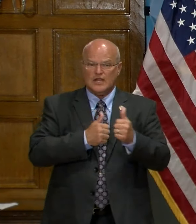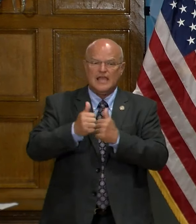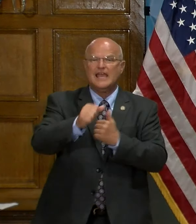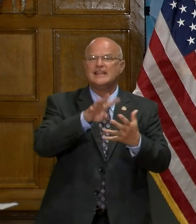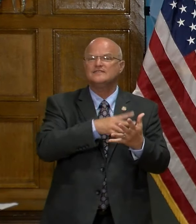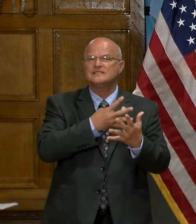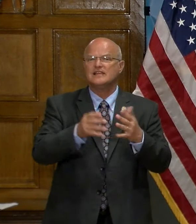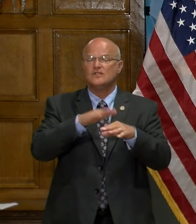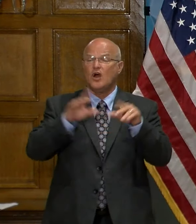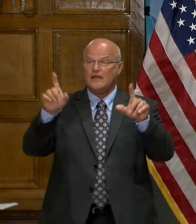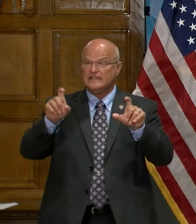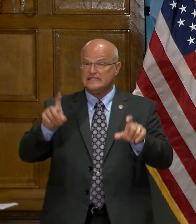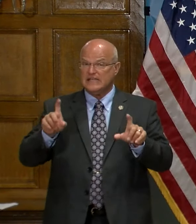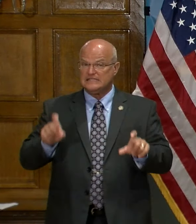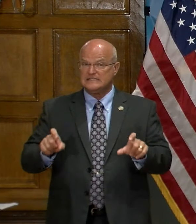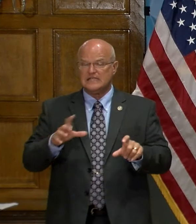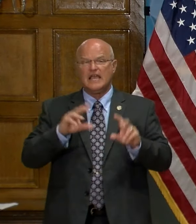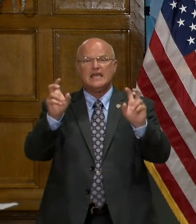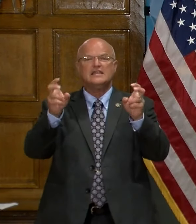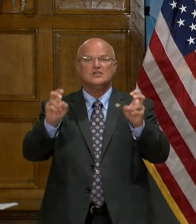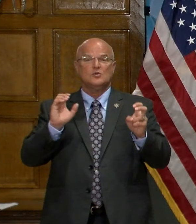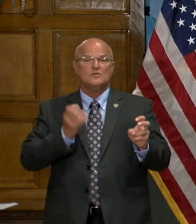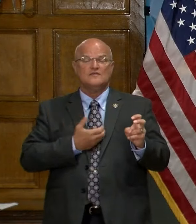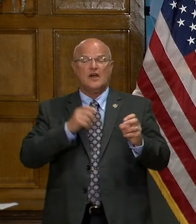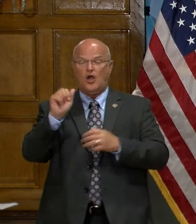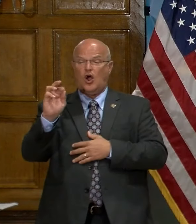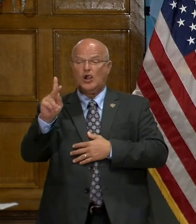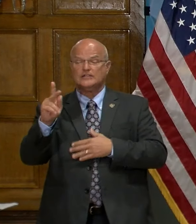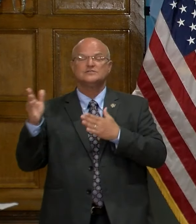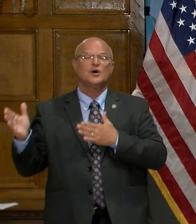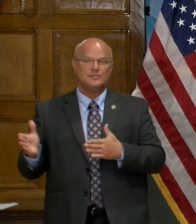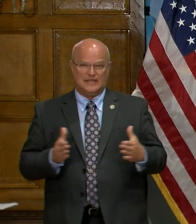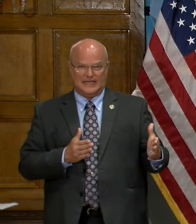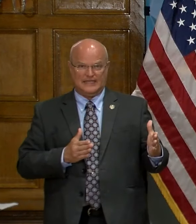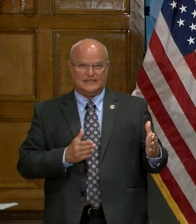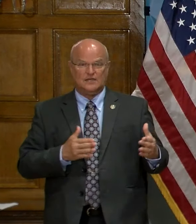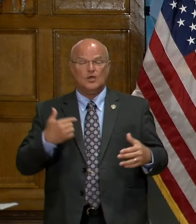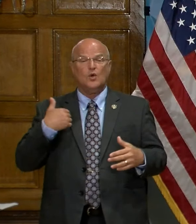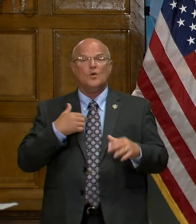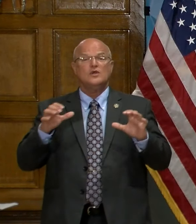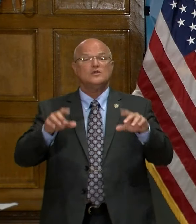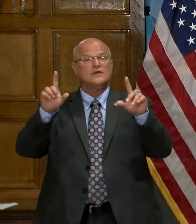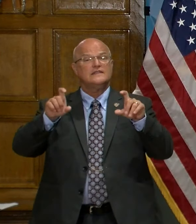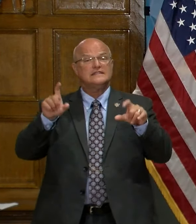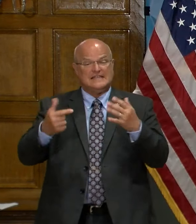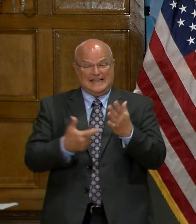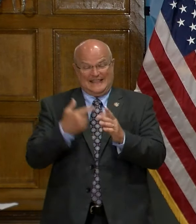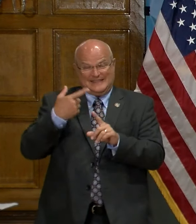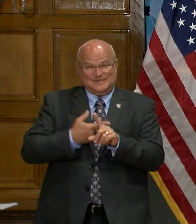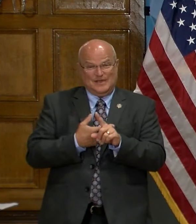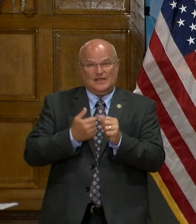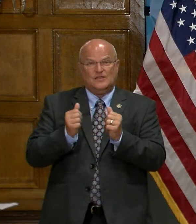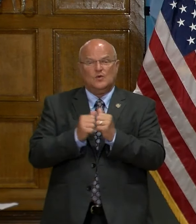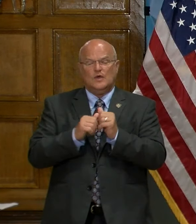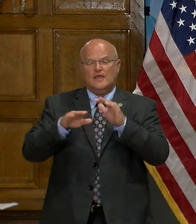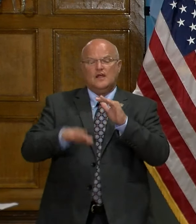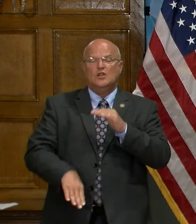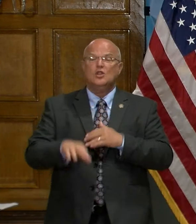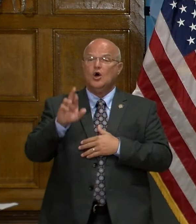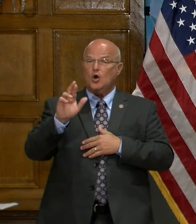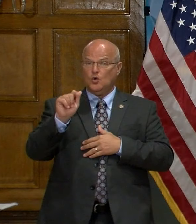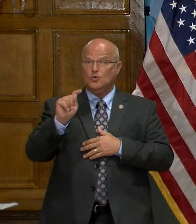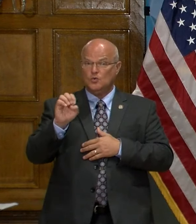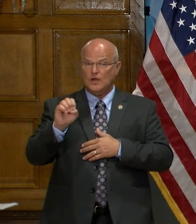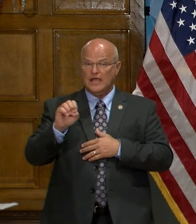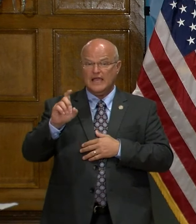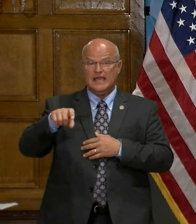of schedule on our testing in terms of our Arkansas plan. We're doing the testing this month with a low rate and